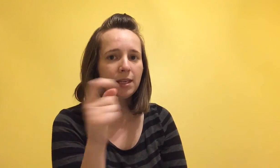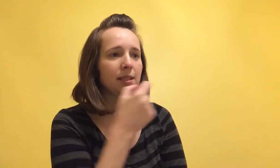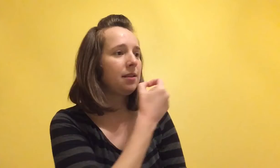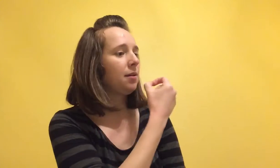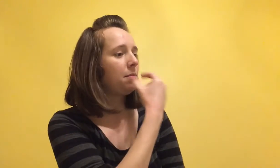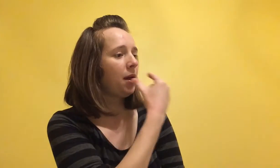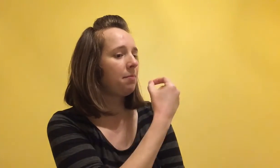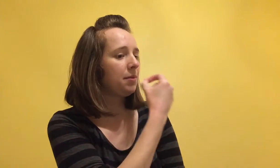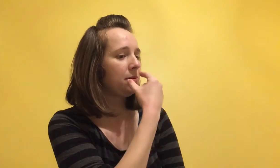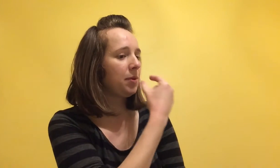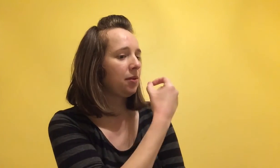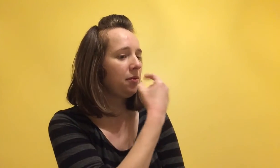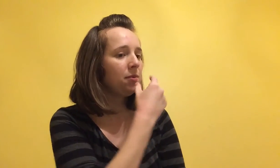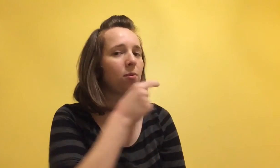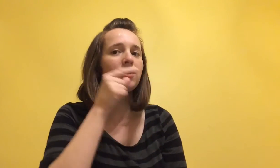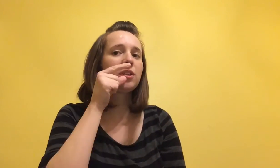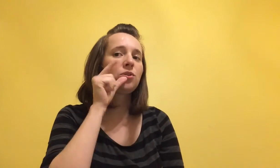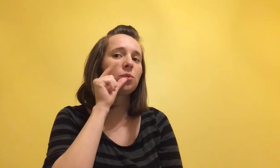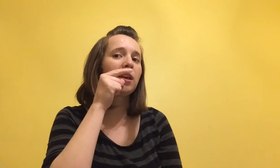Index and thumb pop in a pill, or to drink.